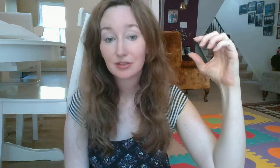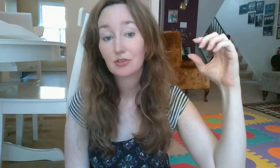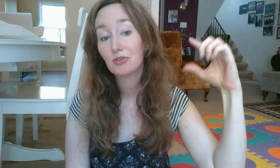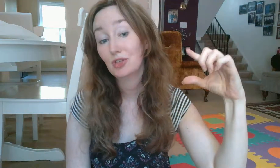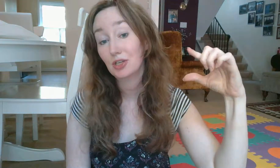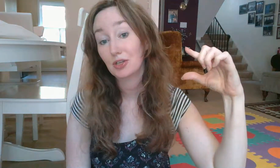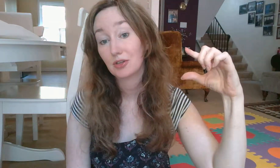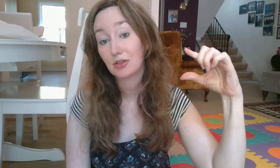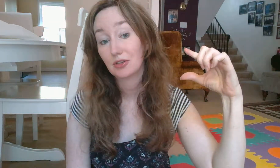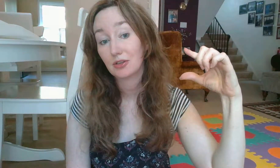G,